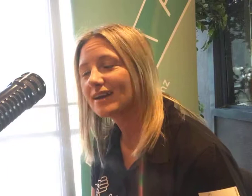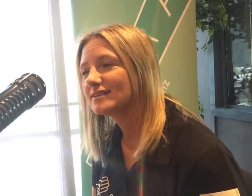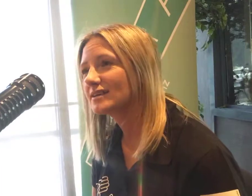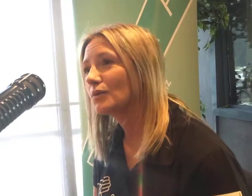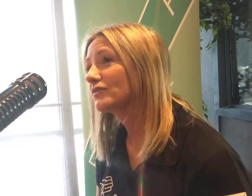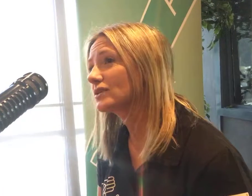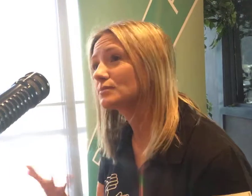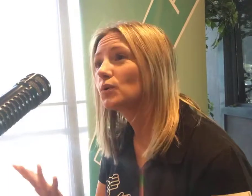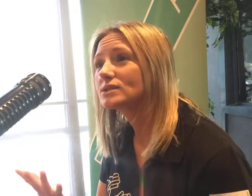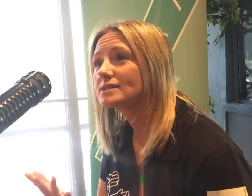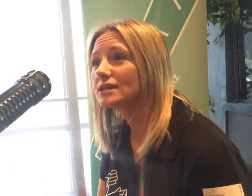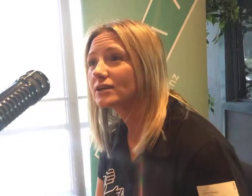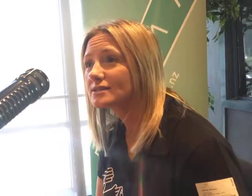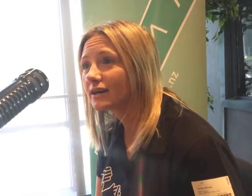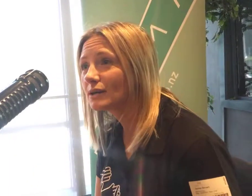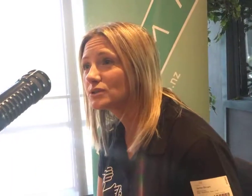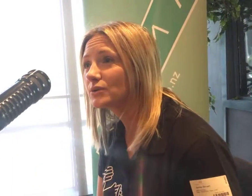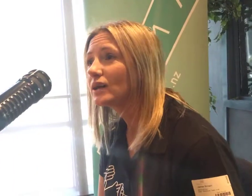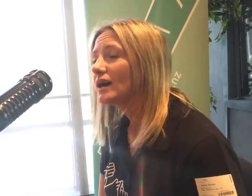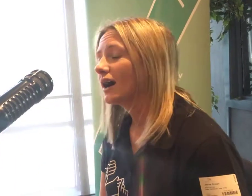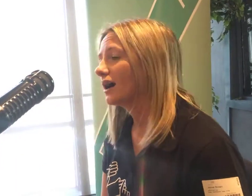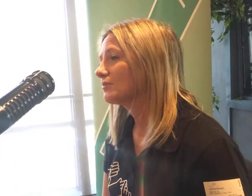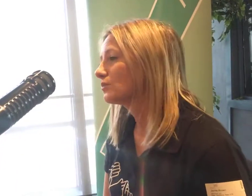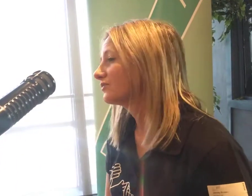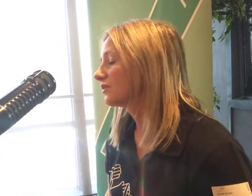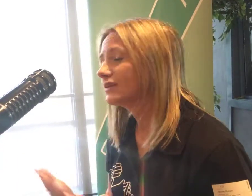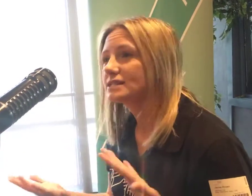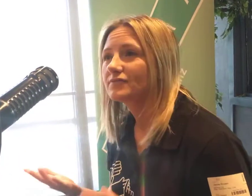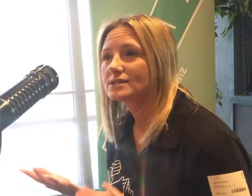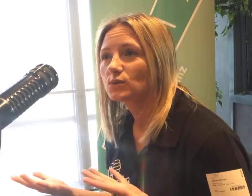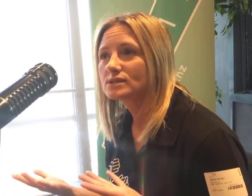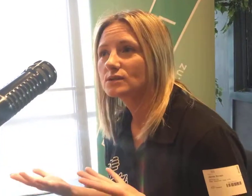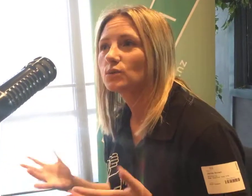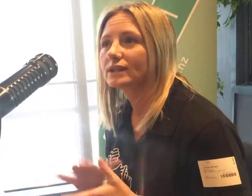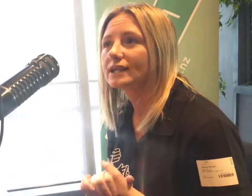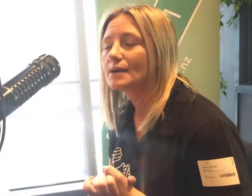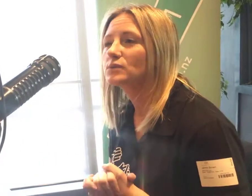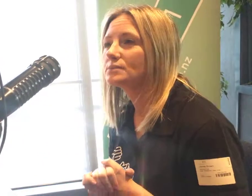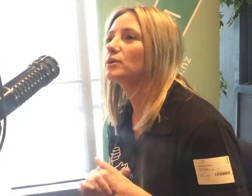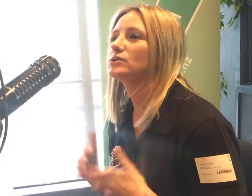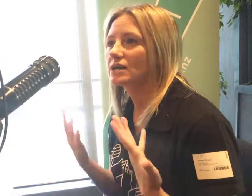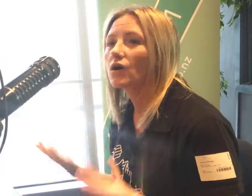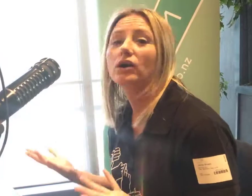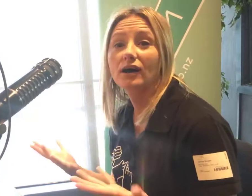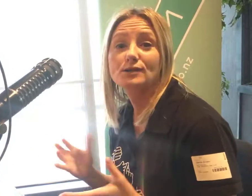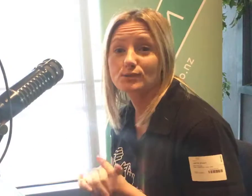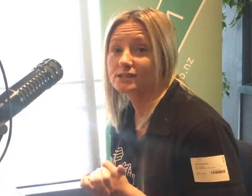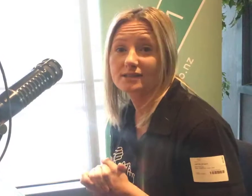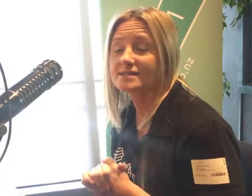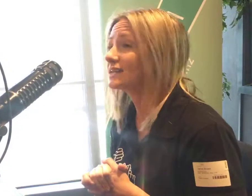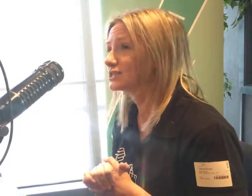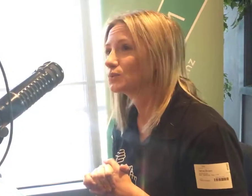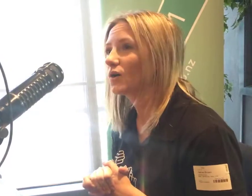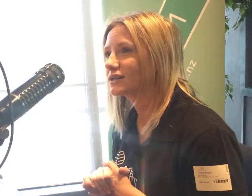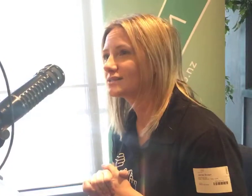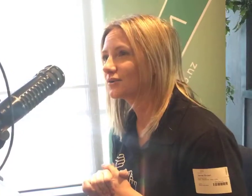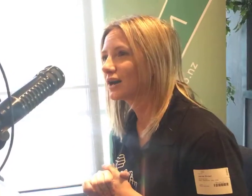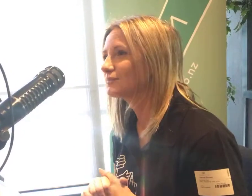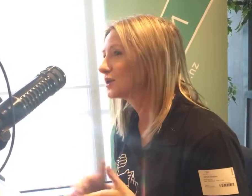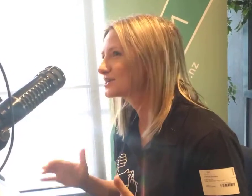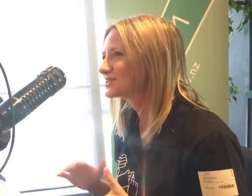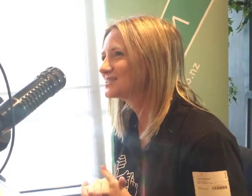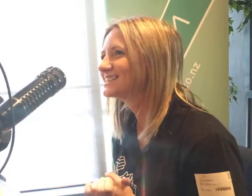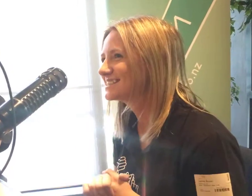www.mergenz.co.nz, and we've got some courses there you can sign up to. We've got face-to-face courses in Auckland and Hamilton, but we also have online, so that's nationwide.